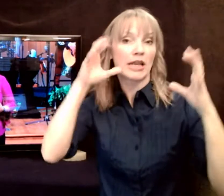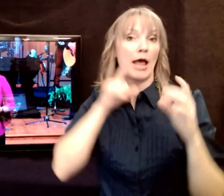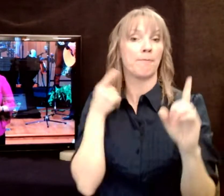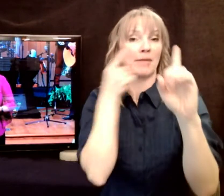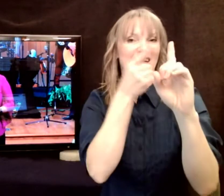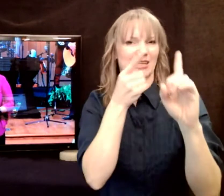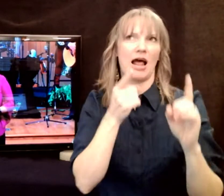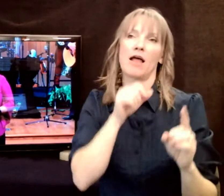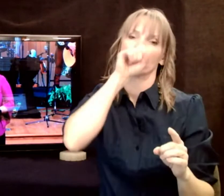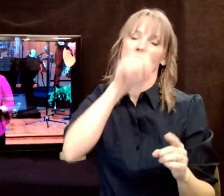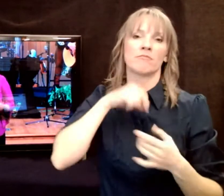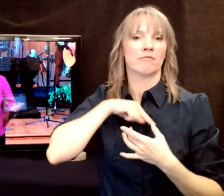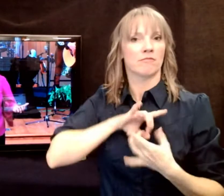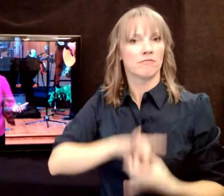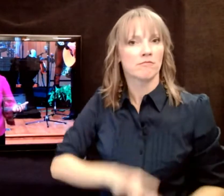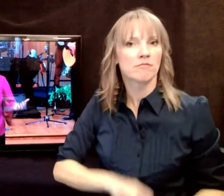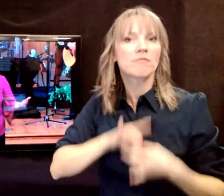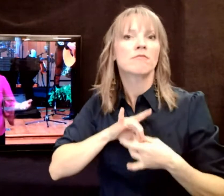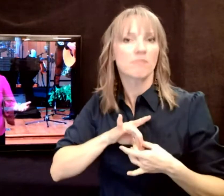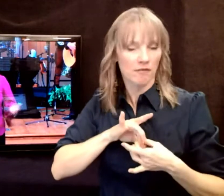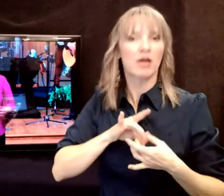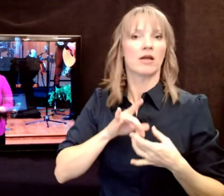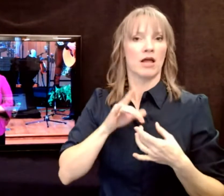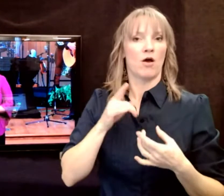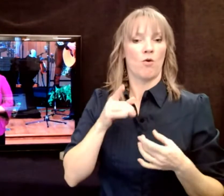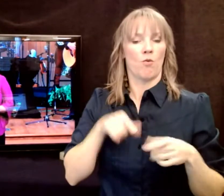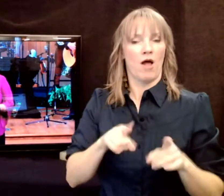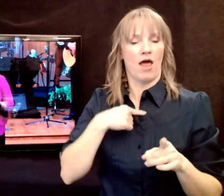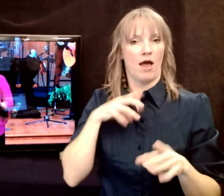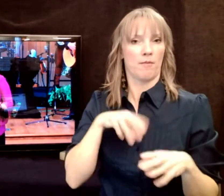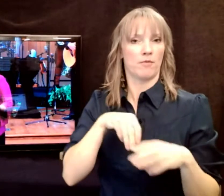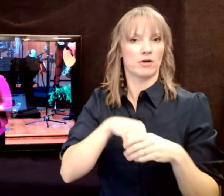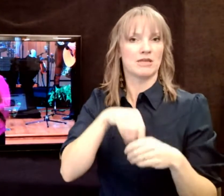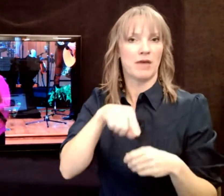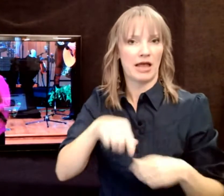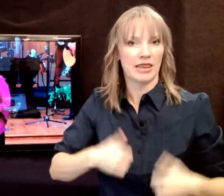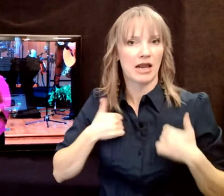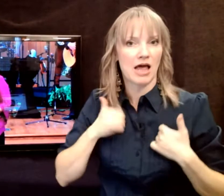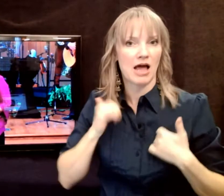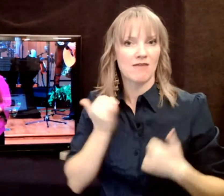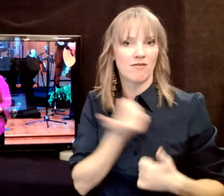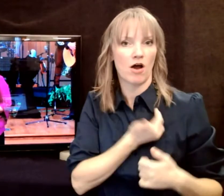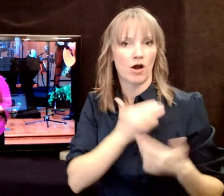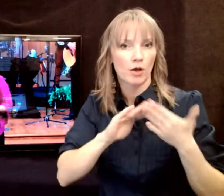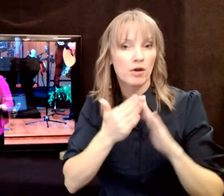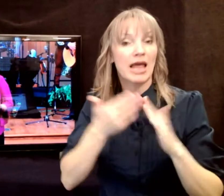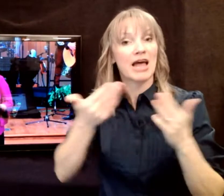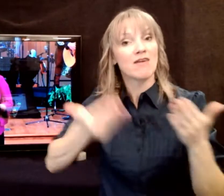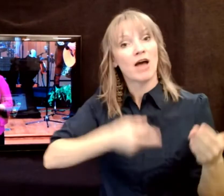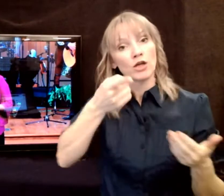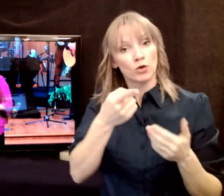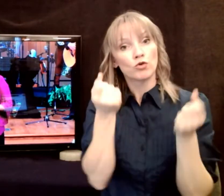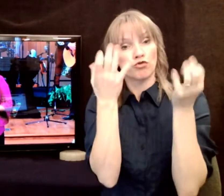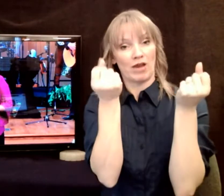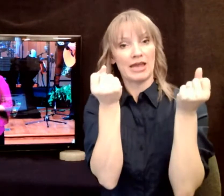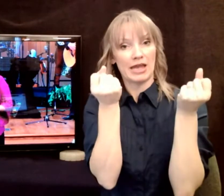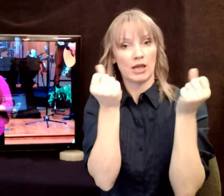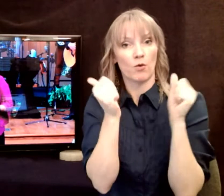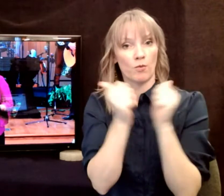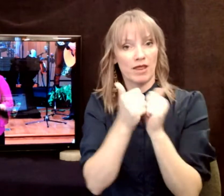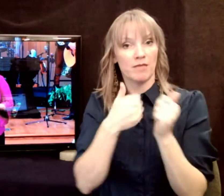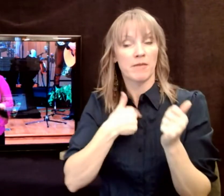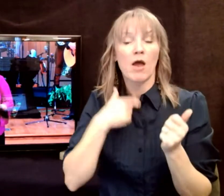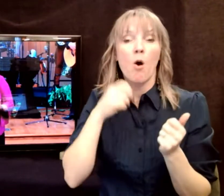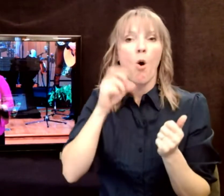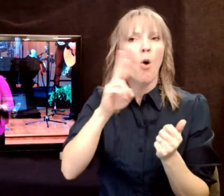that vision and mission as I participate in the life of our community, and invite you to do the same with me this morning by either reading it aloud or